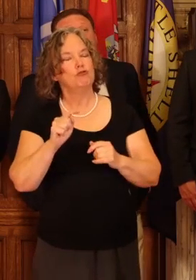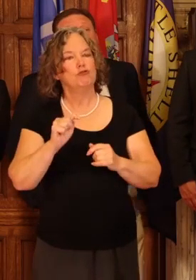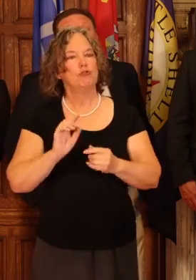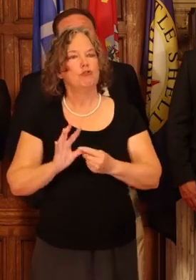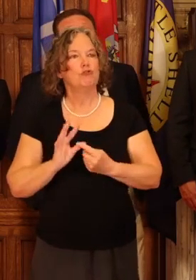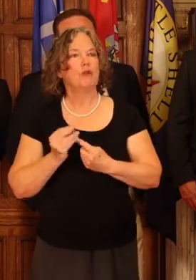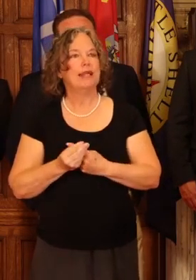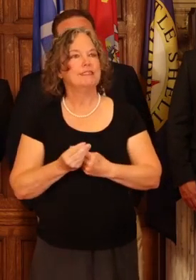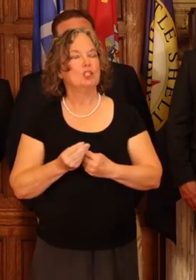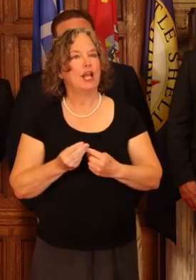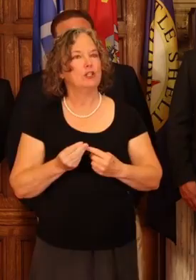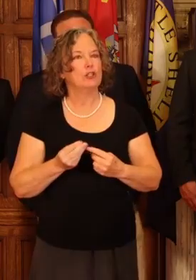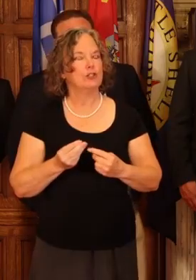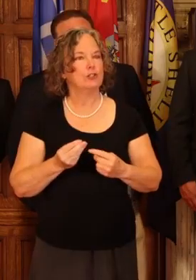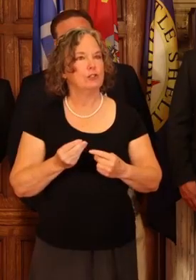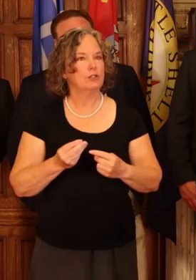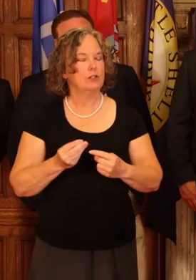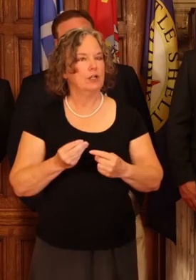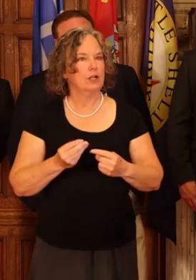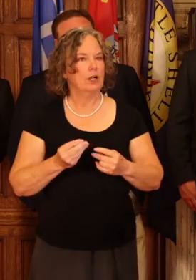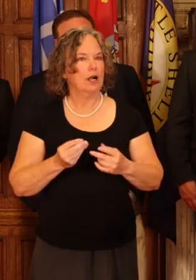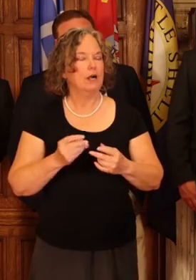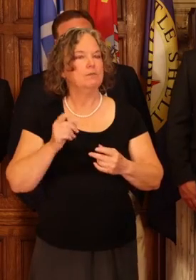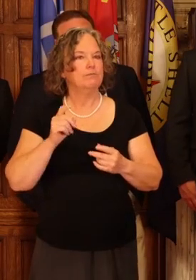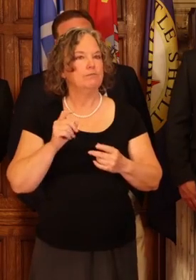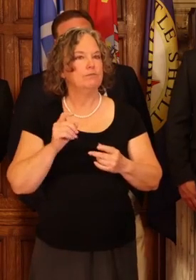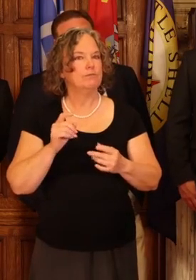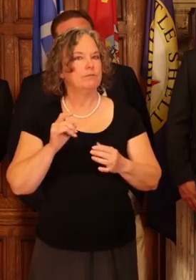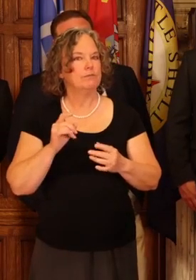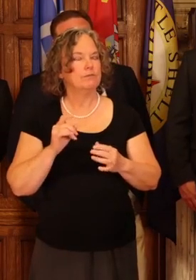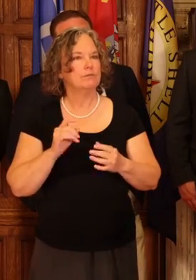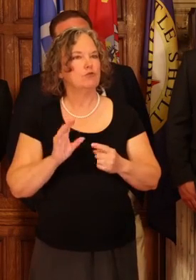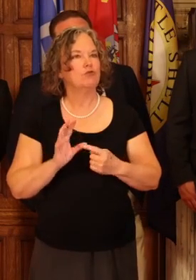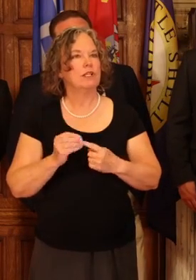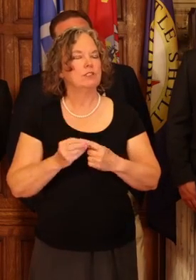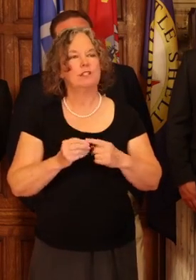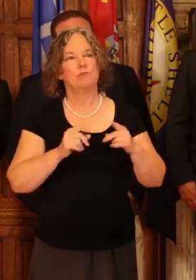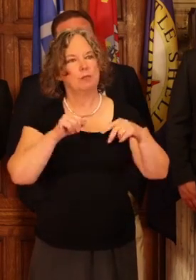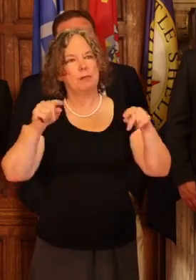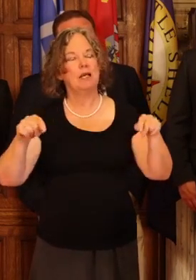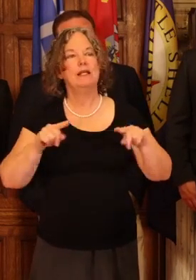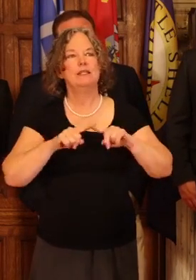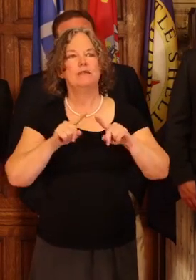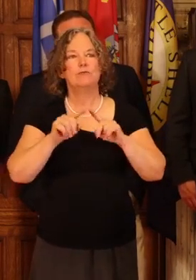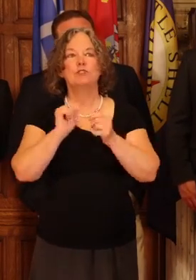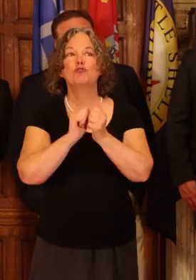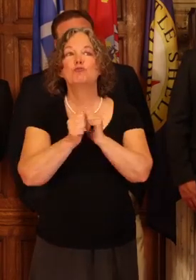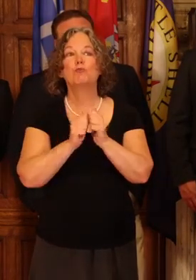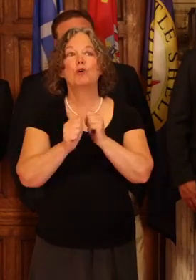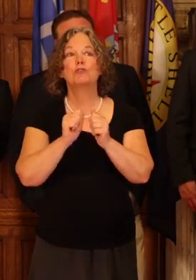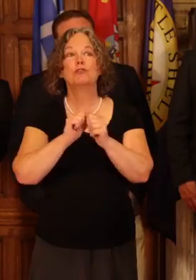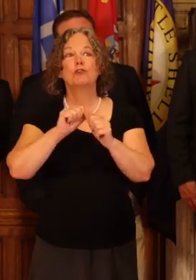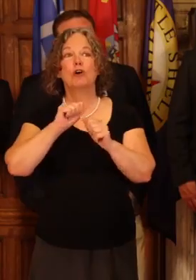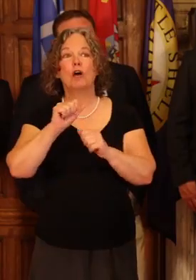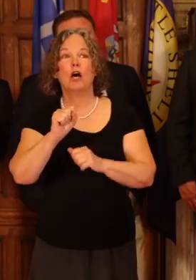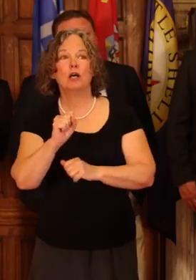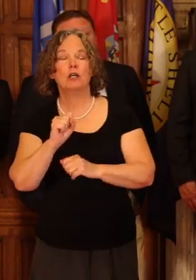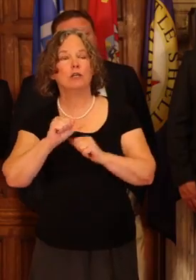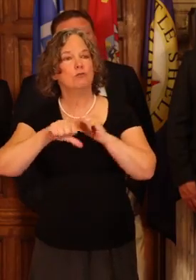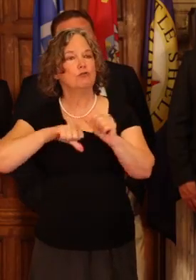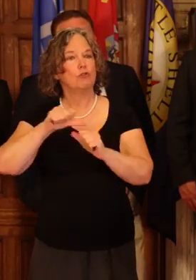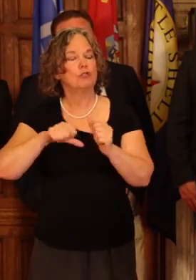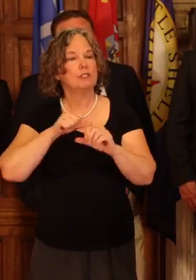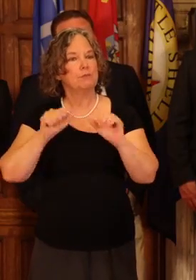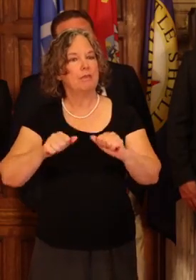in particular, there's been concerns about retribution from organizations like the NCAA and other organizations that may use this bill as retribution